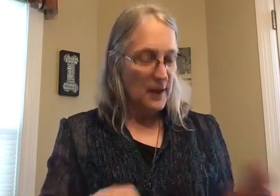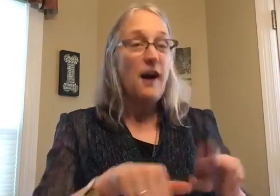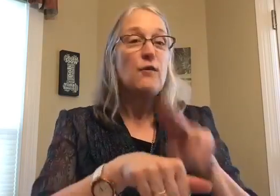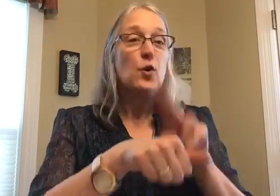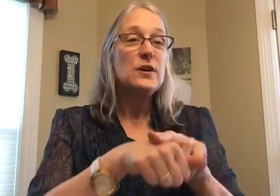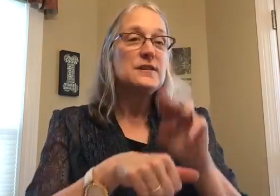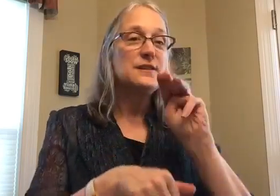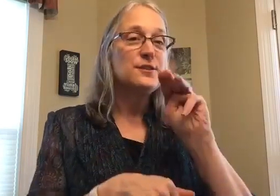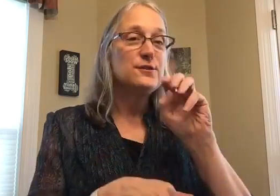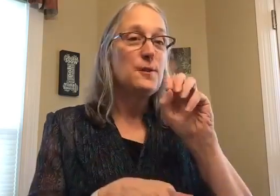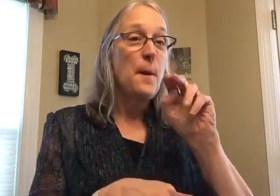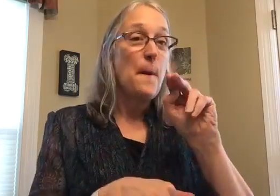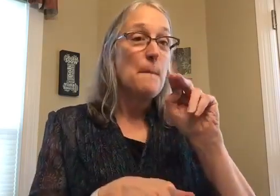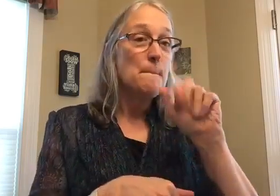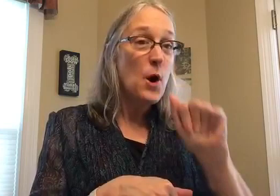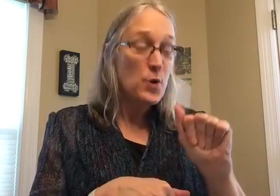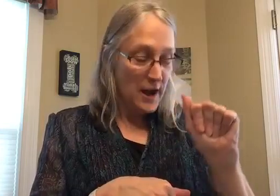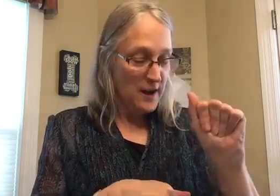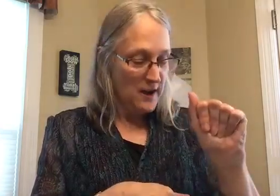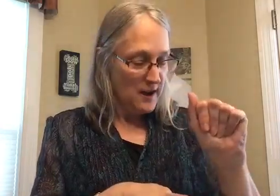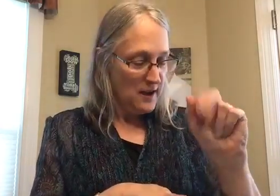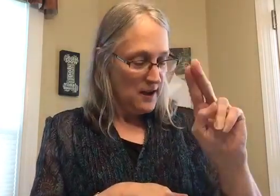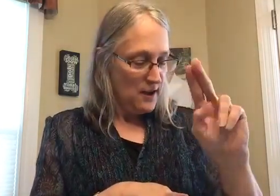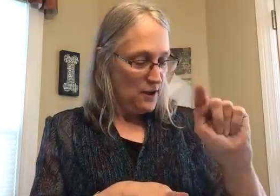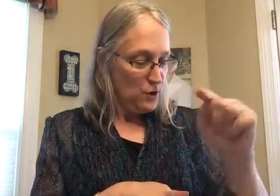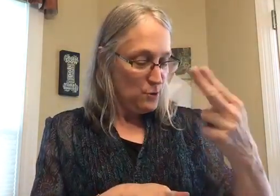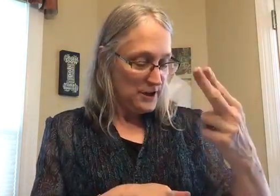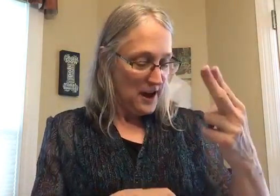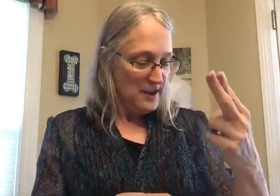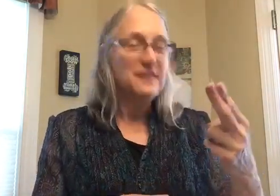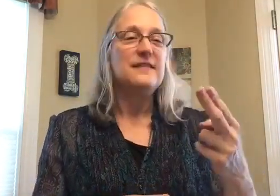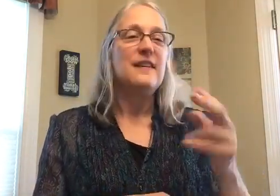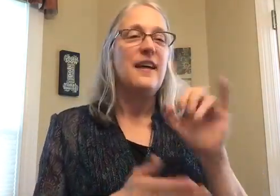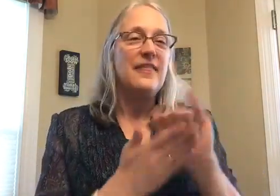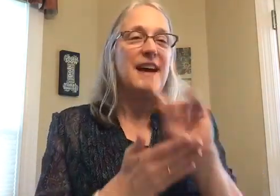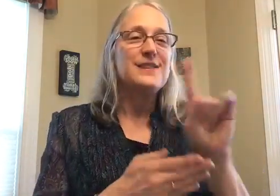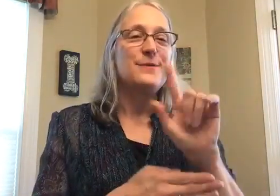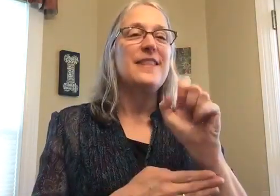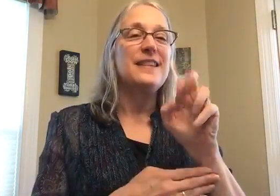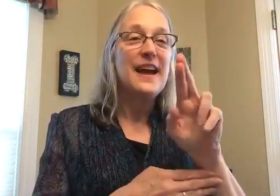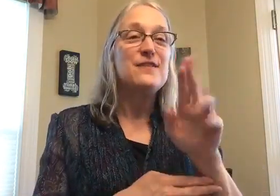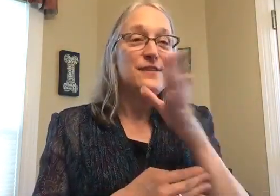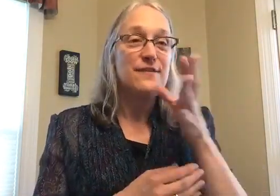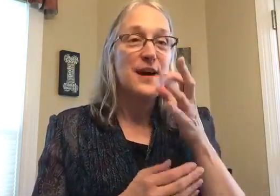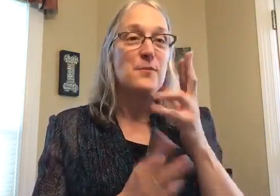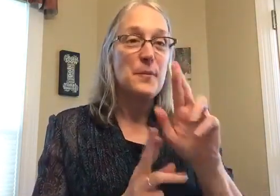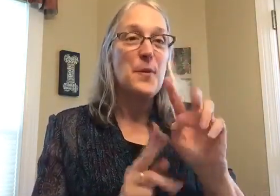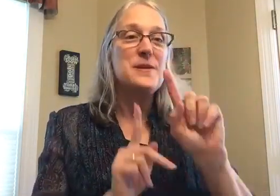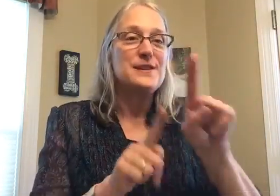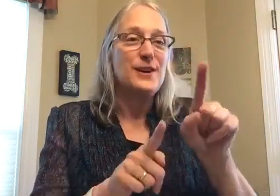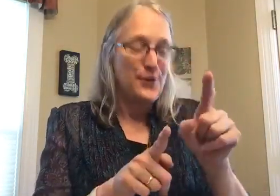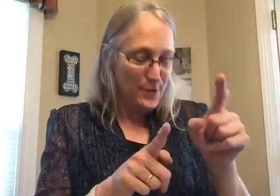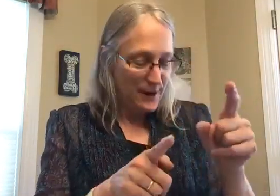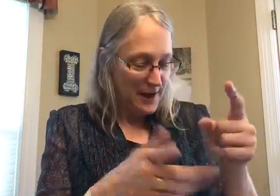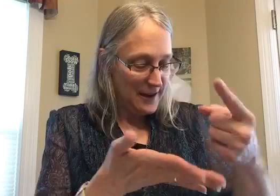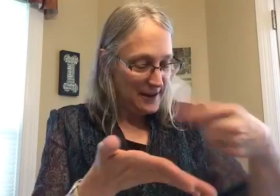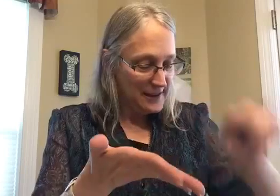of course, there's Mona, Utah. That's where the lavender farm, where I'm hoping to go next